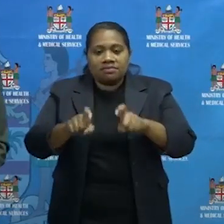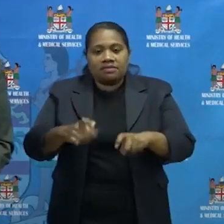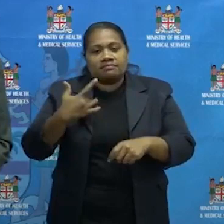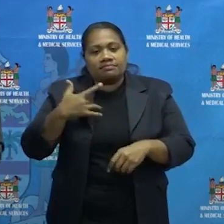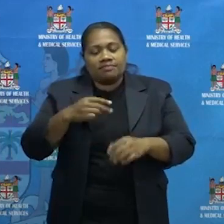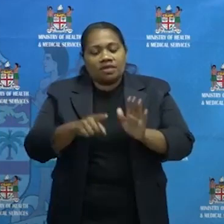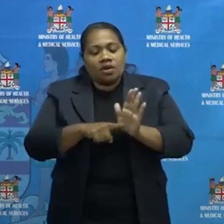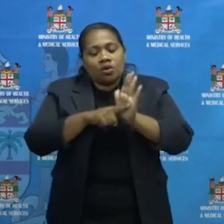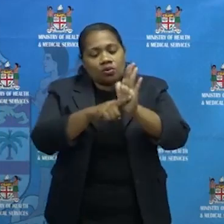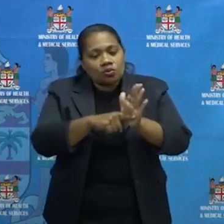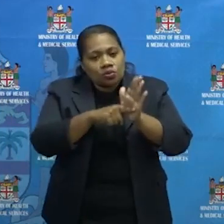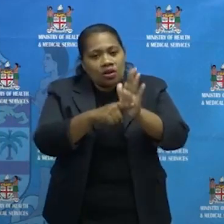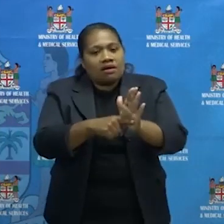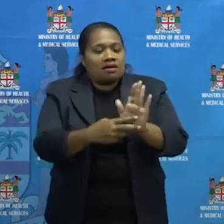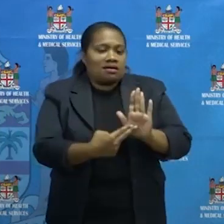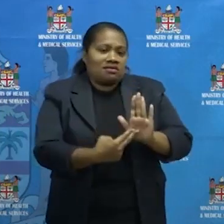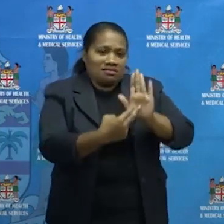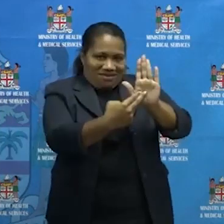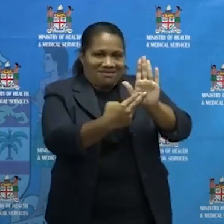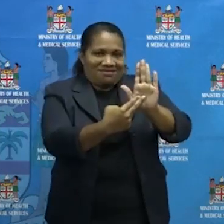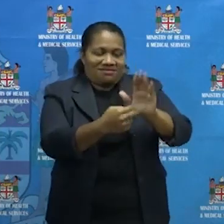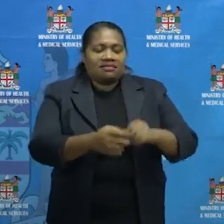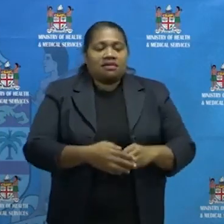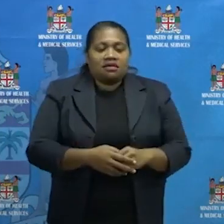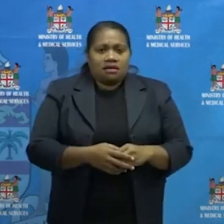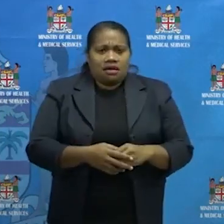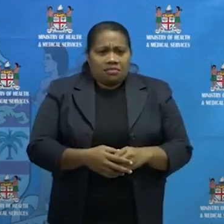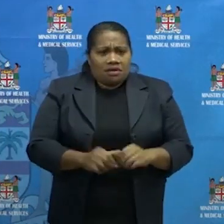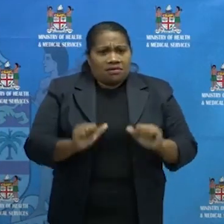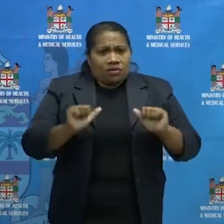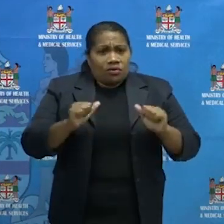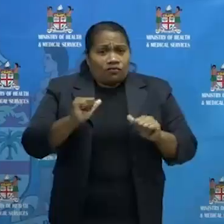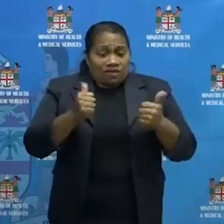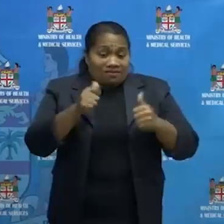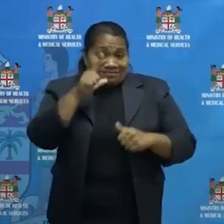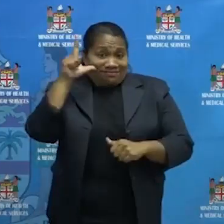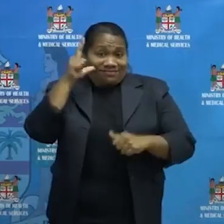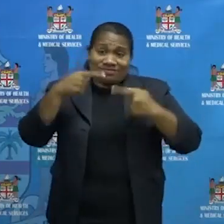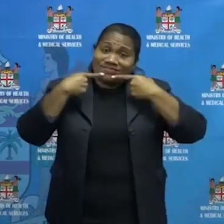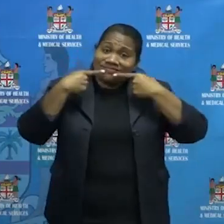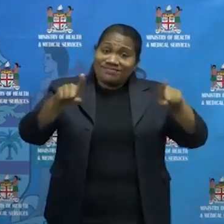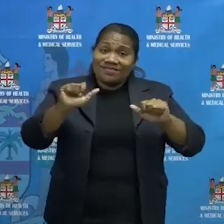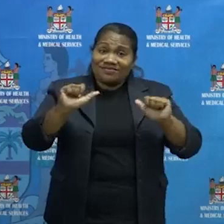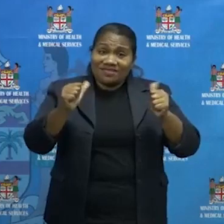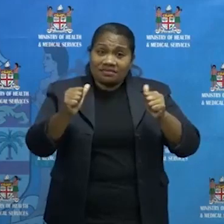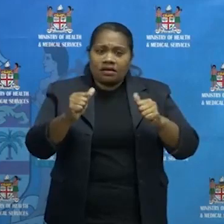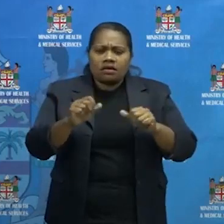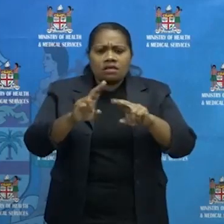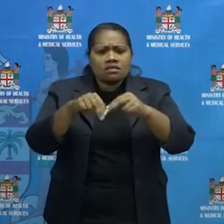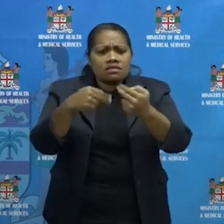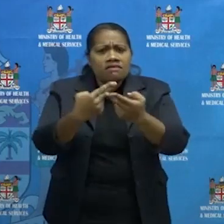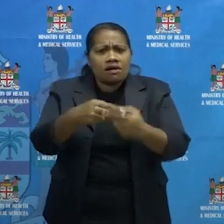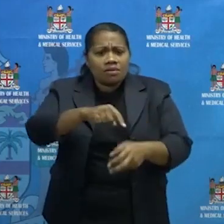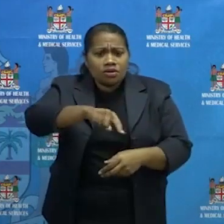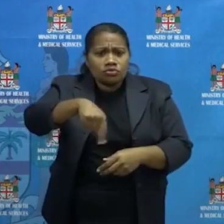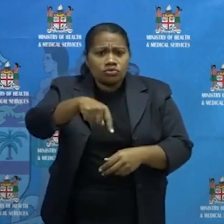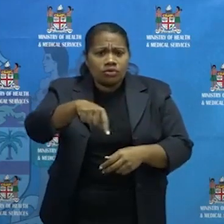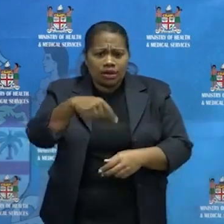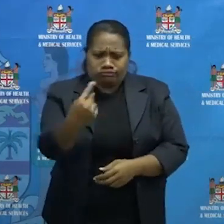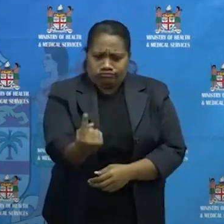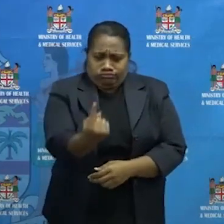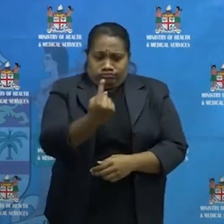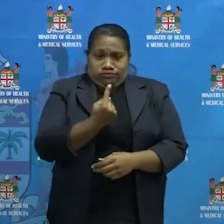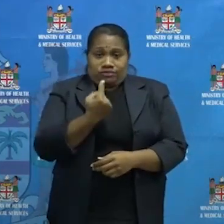However, after our announcement yesterday, a family in Suva came forward to us to let us